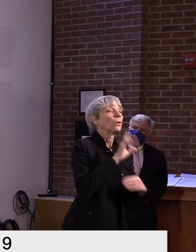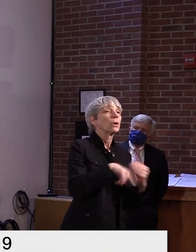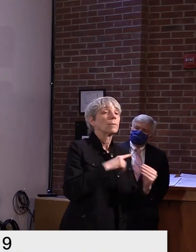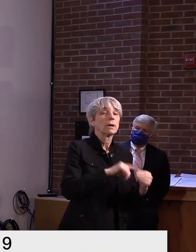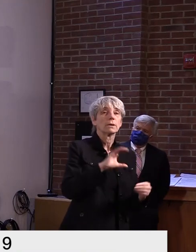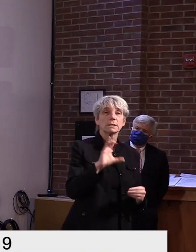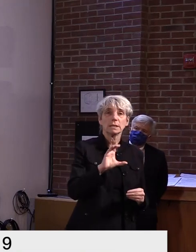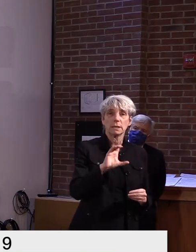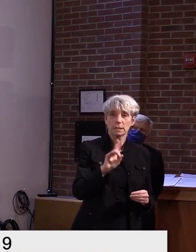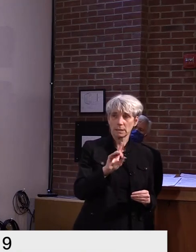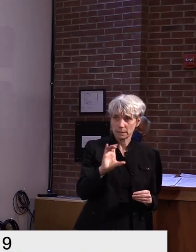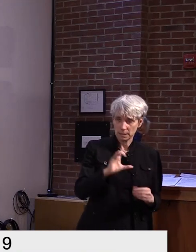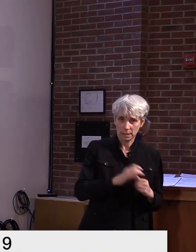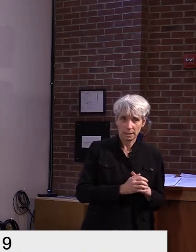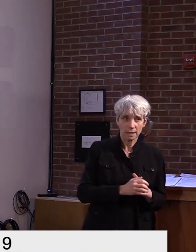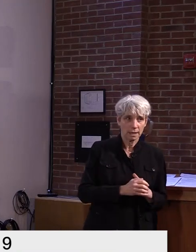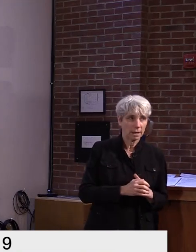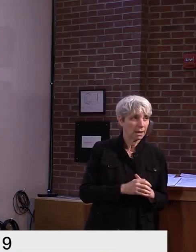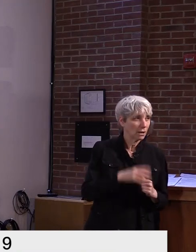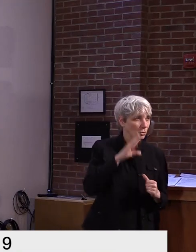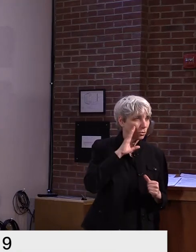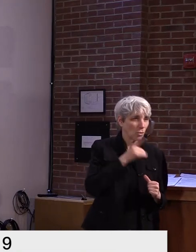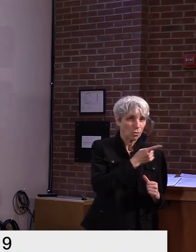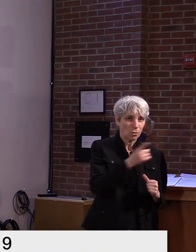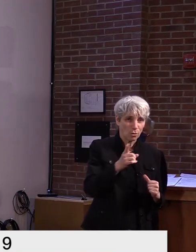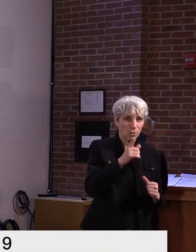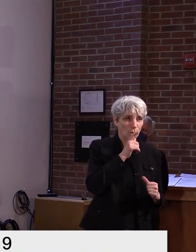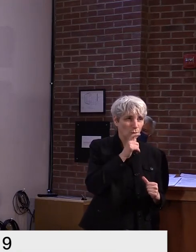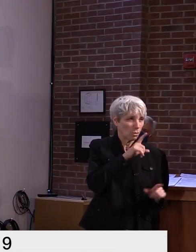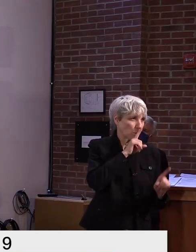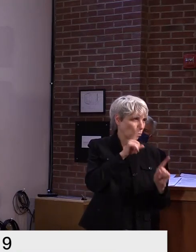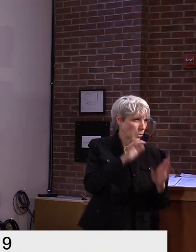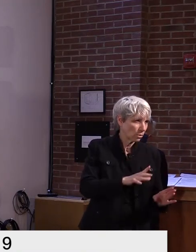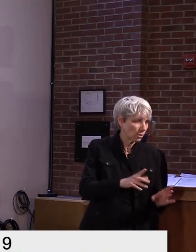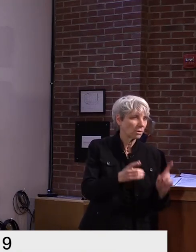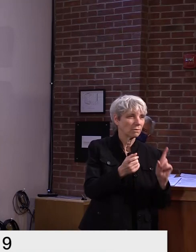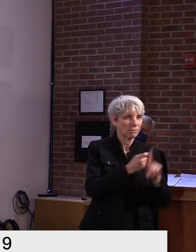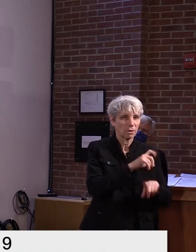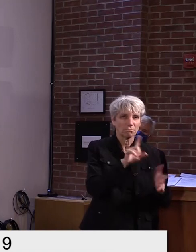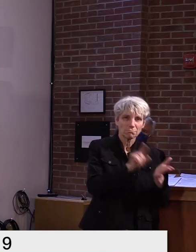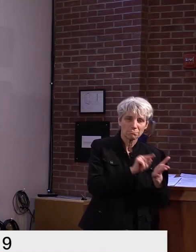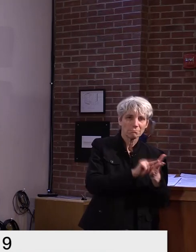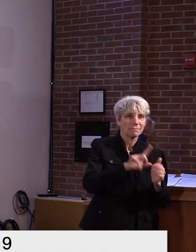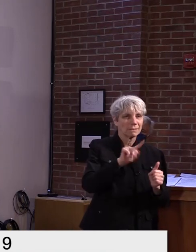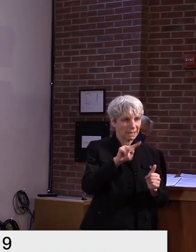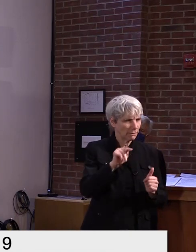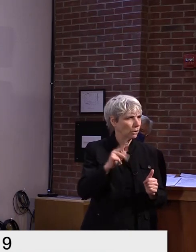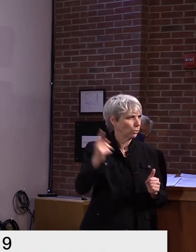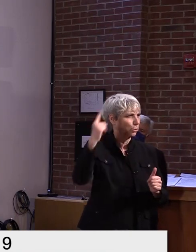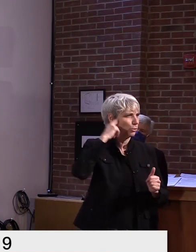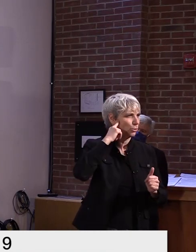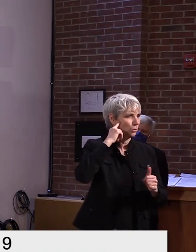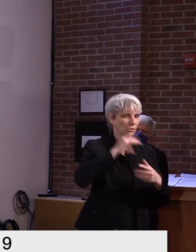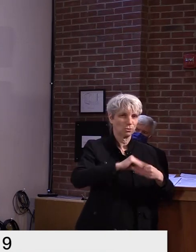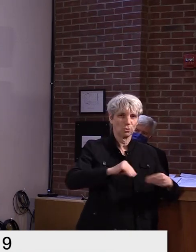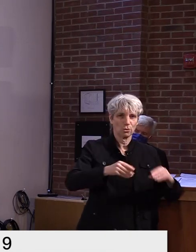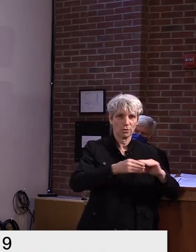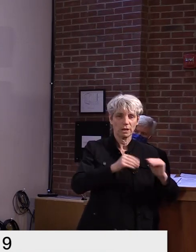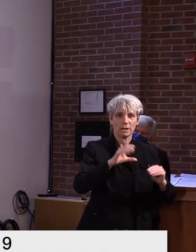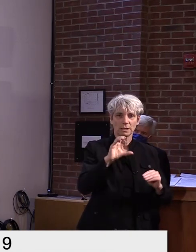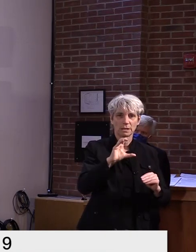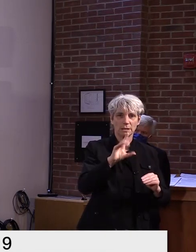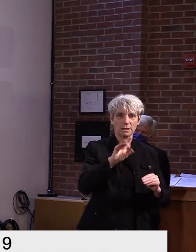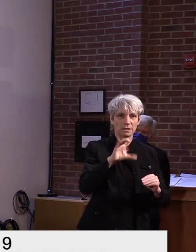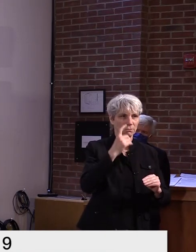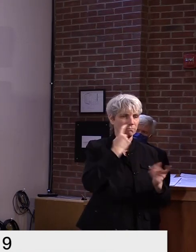I think everyone, especially those in the media, are aware of some new guidance the CDC has come out with that